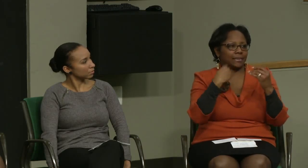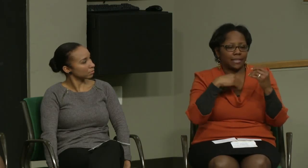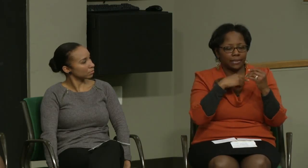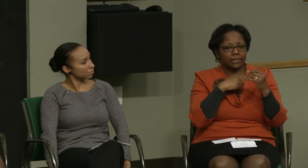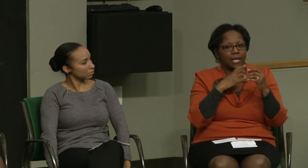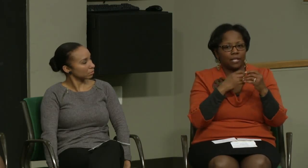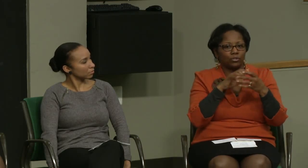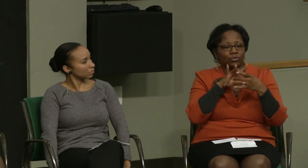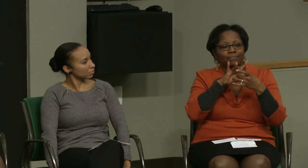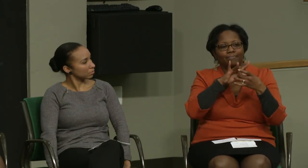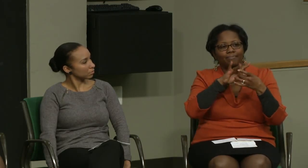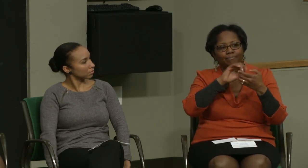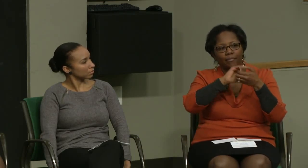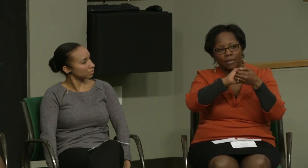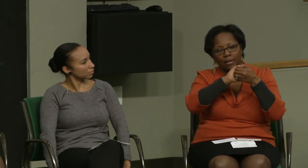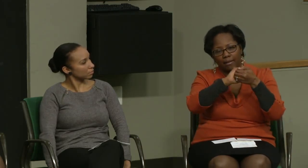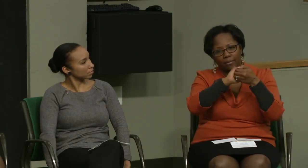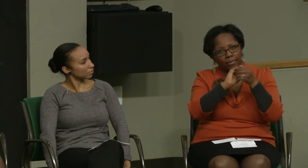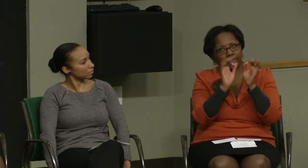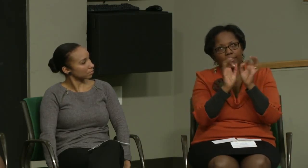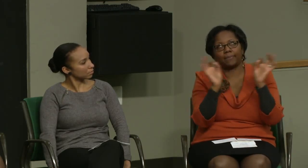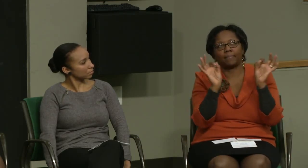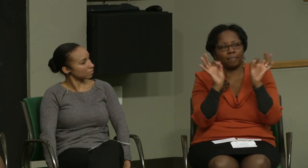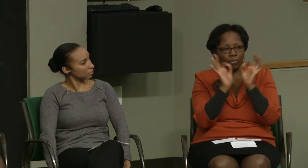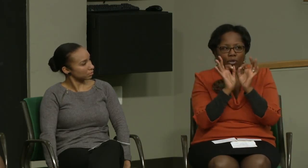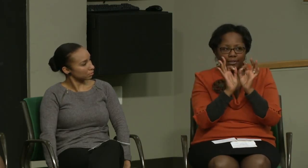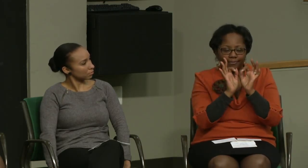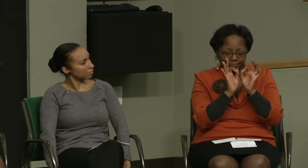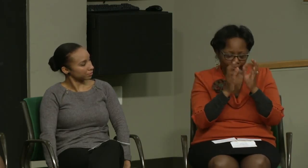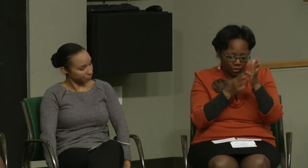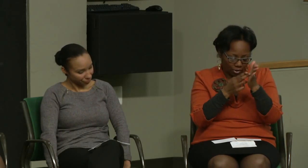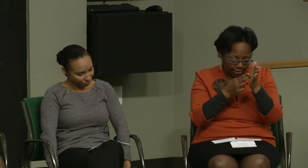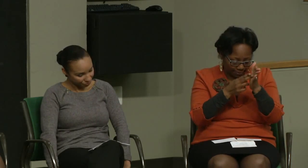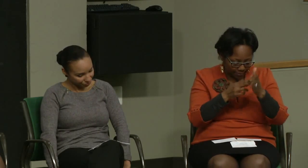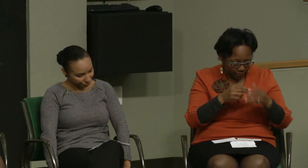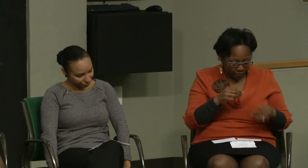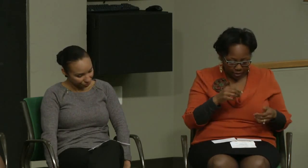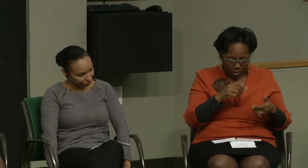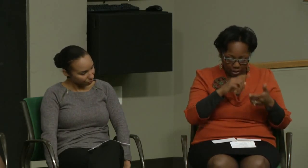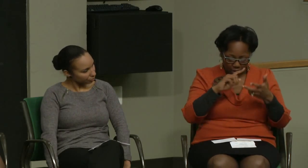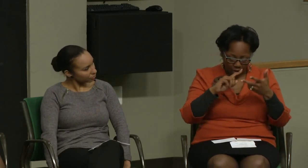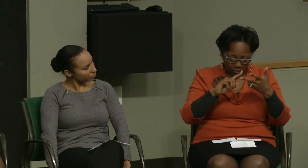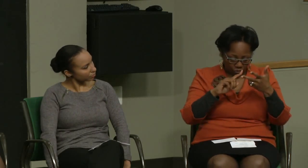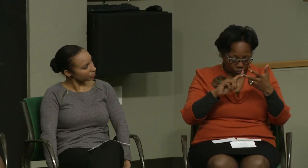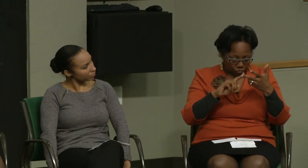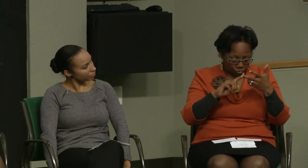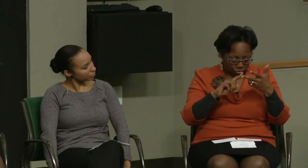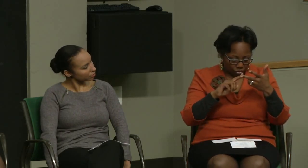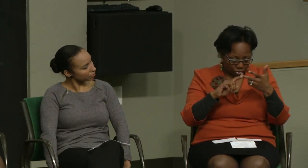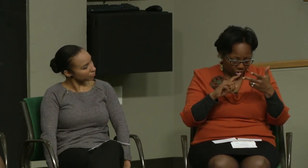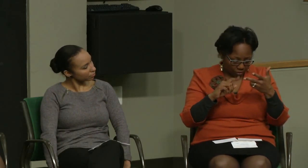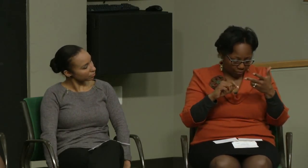very important to have deaf people to come in and collaborate with hearing interpreters in these organizations.